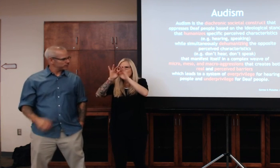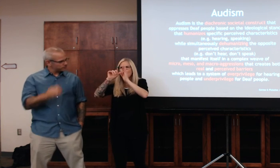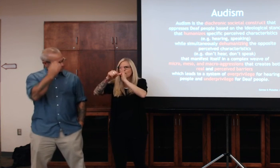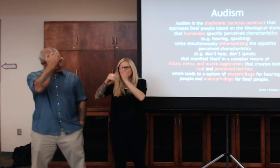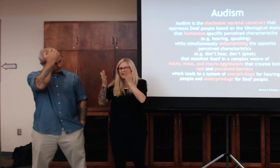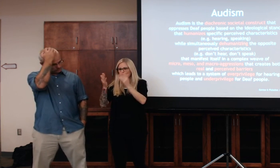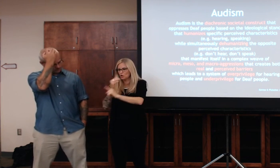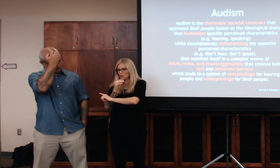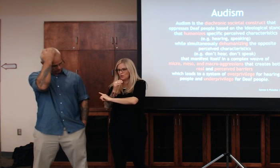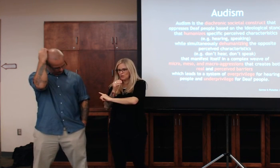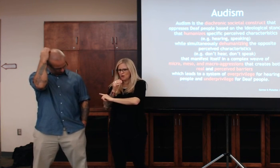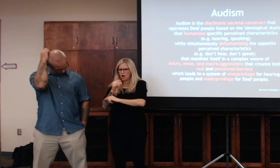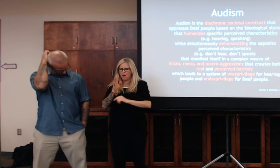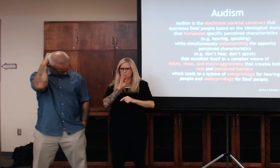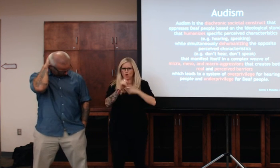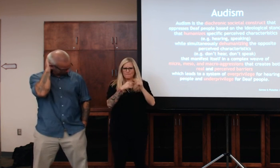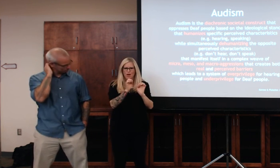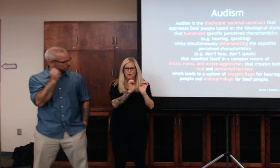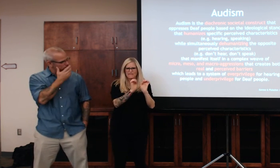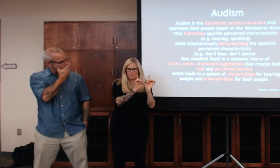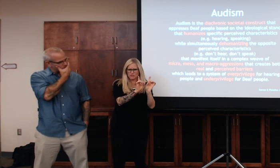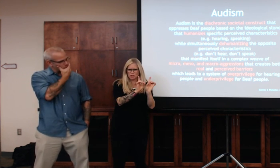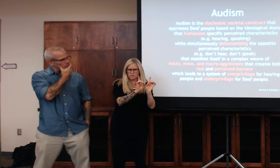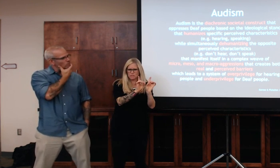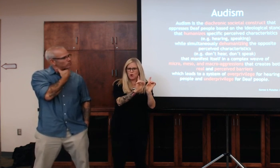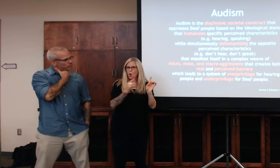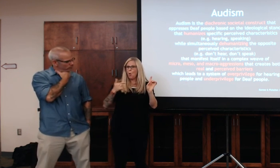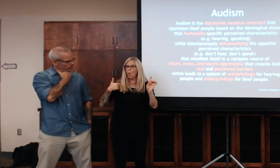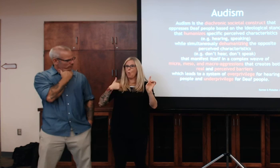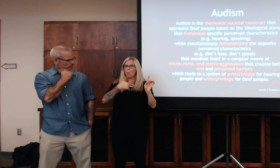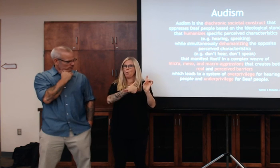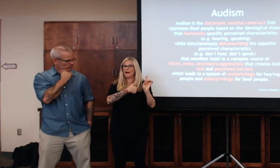I think it's important to emphasize, you know, we're speaking about education.